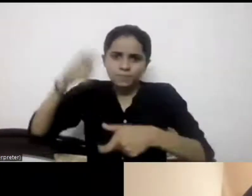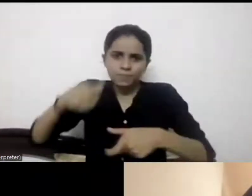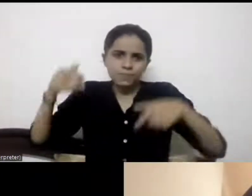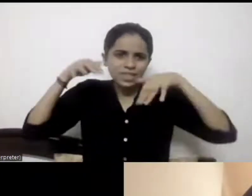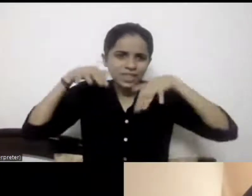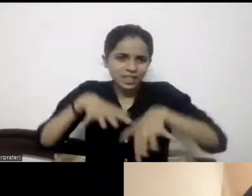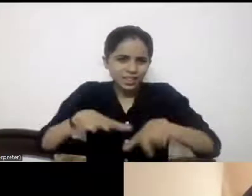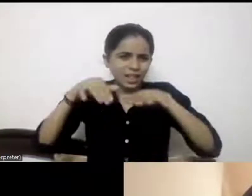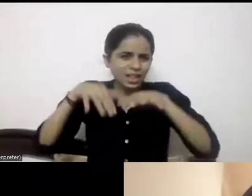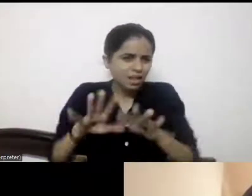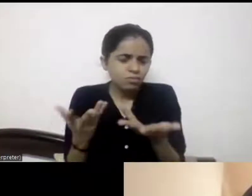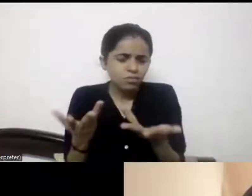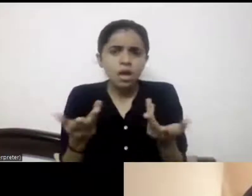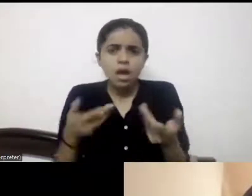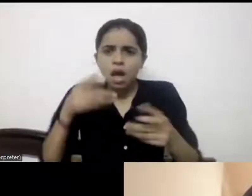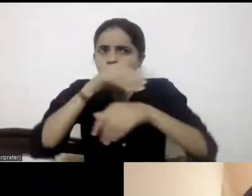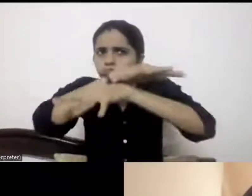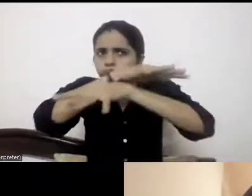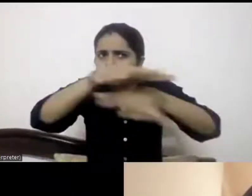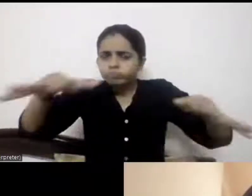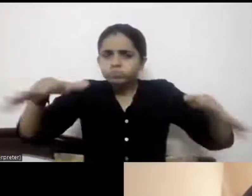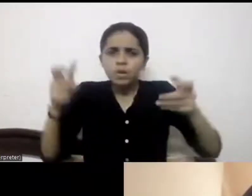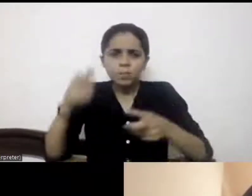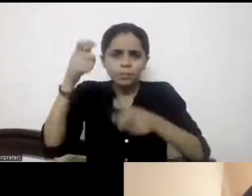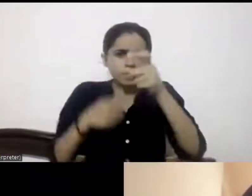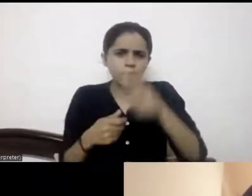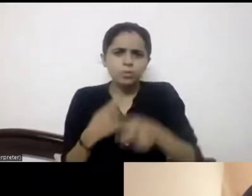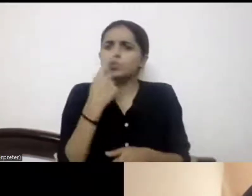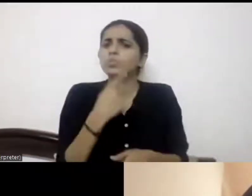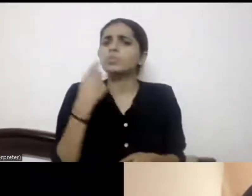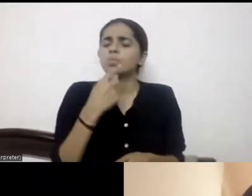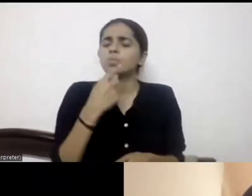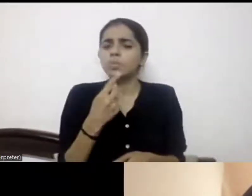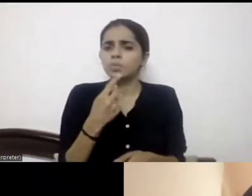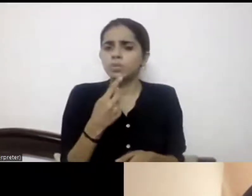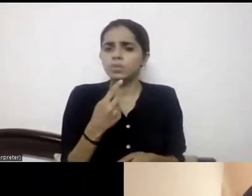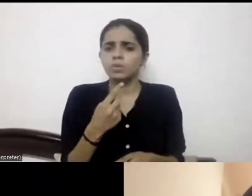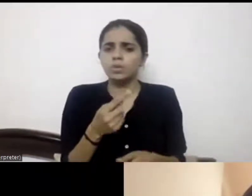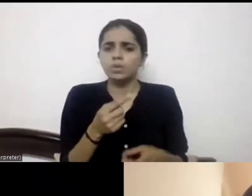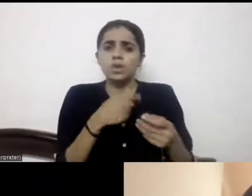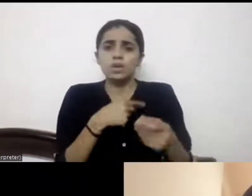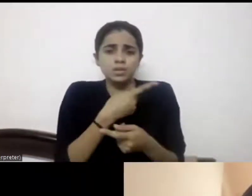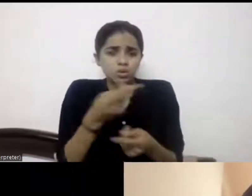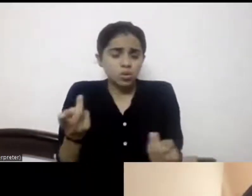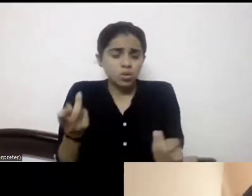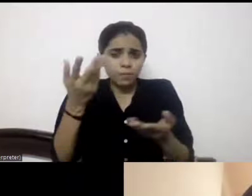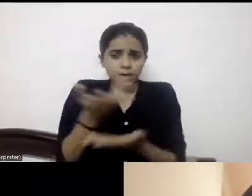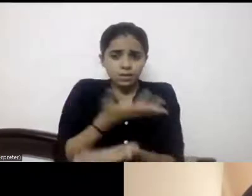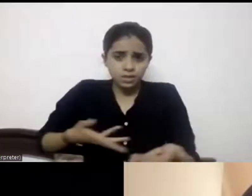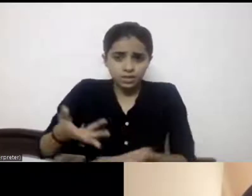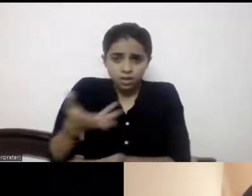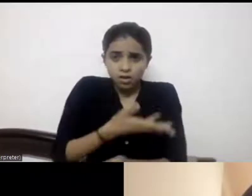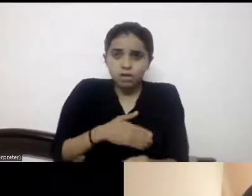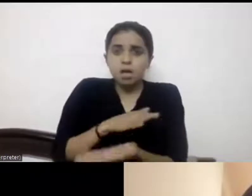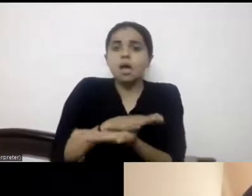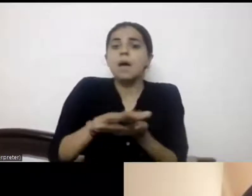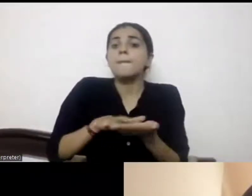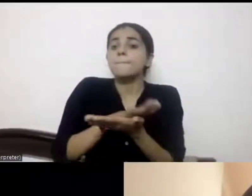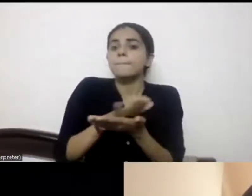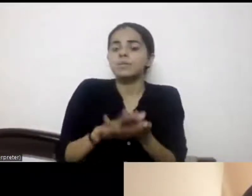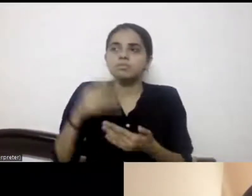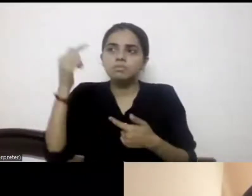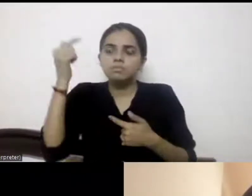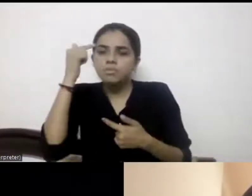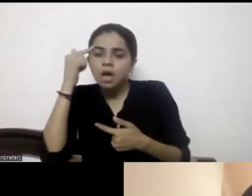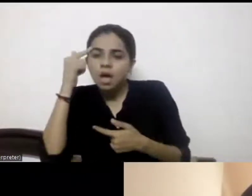And what are they assuming the audience to be? So everything that we are talking about is based on